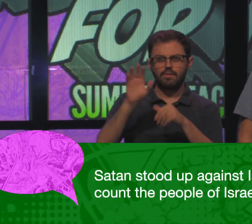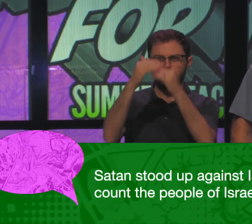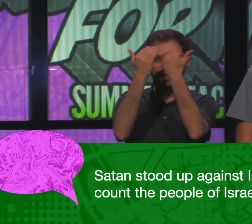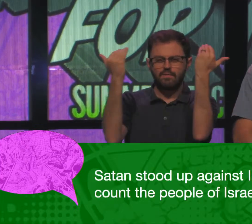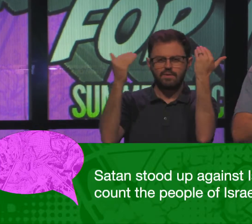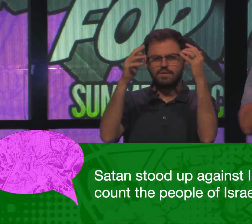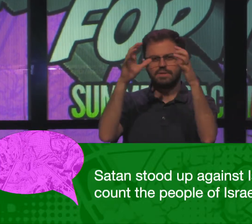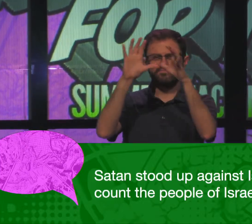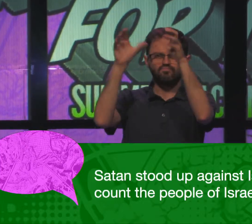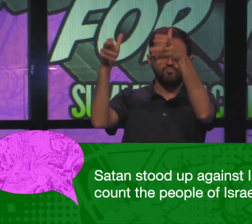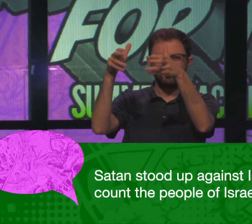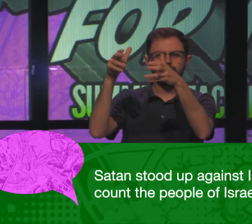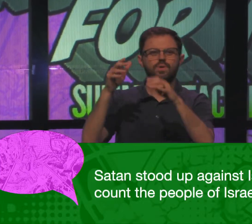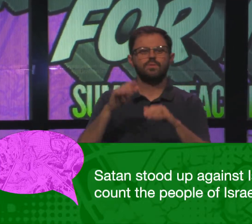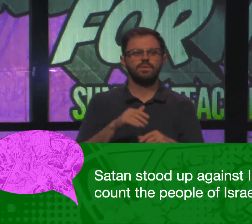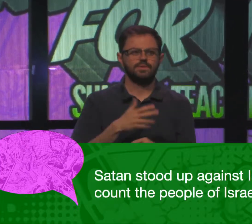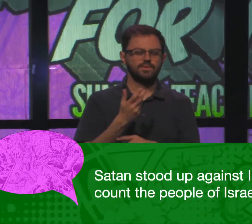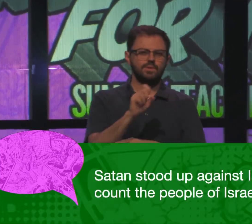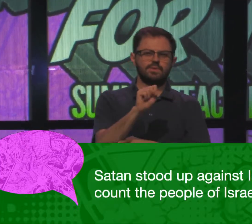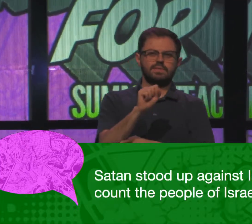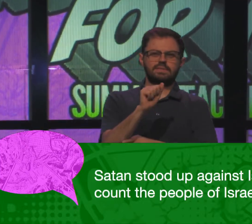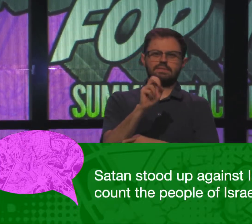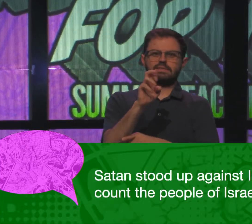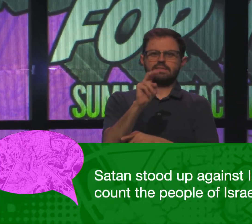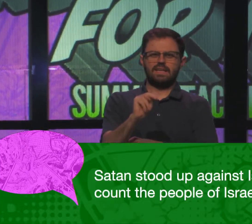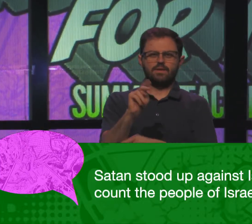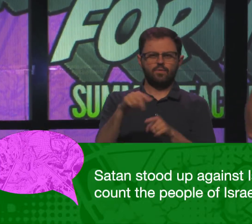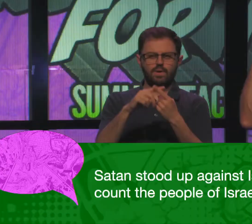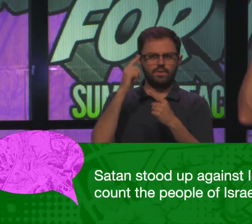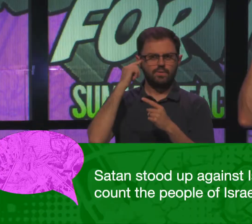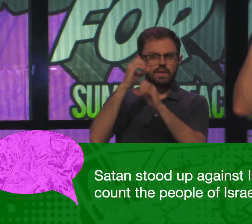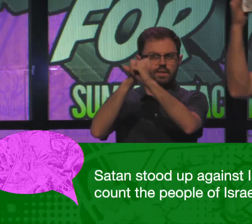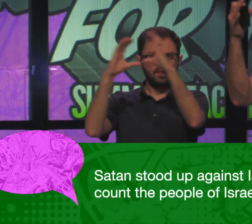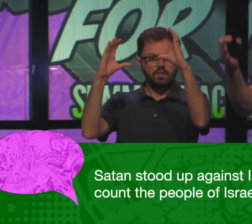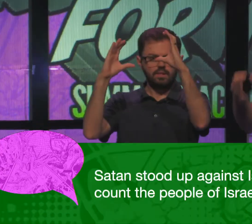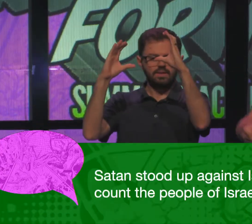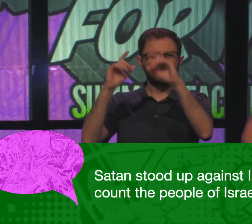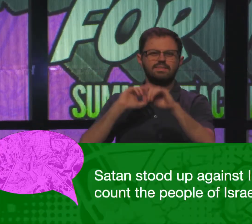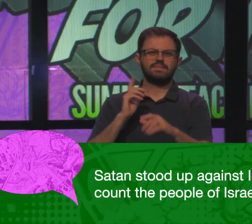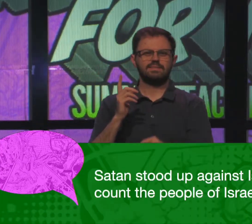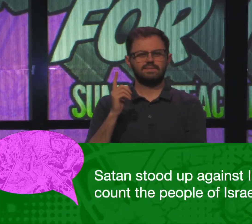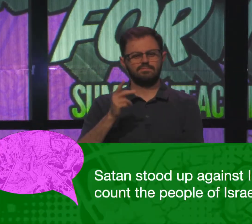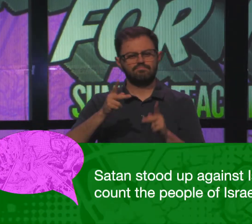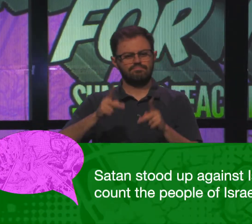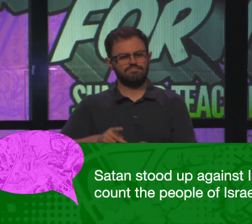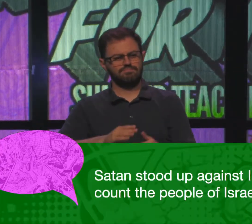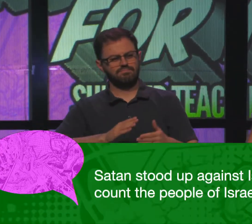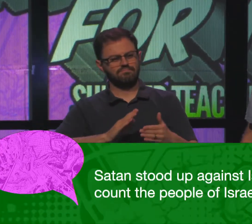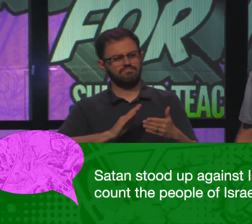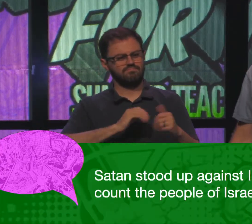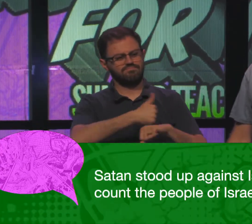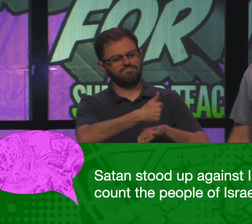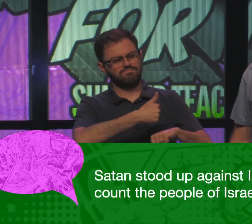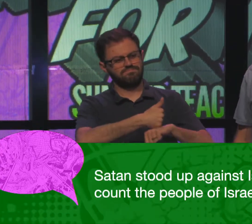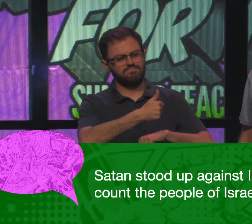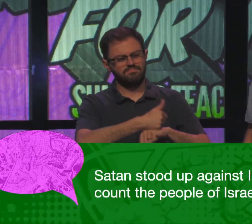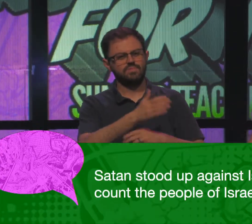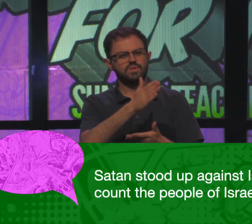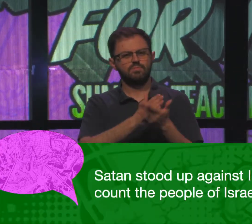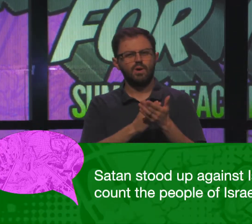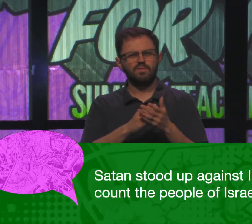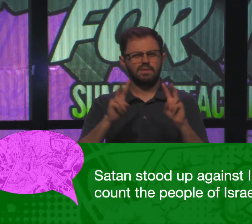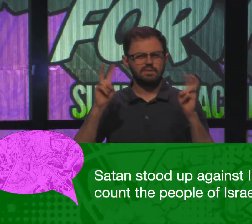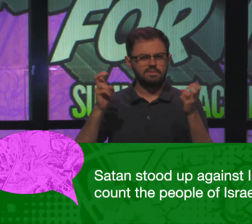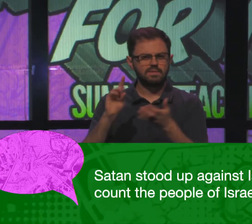Scriptures like that, okay? So the Satan, the Satan, when you think about it in Hebrew, it's the accusing one, okay? It's part of the divine court